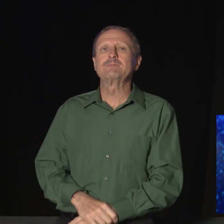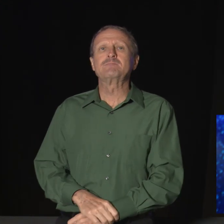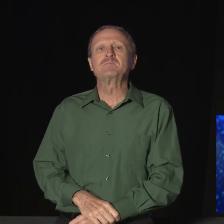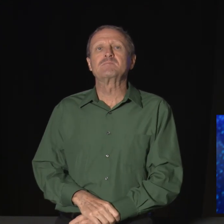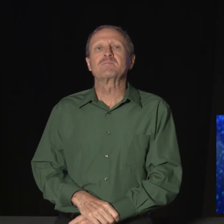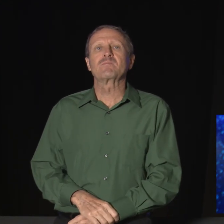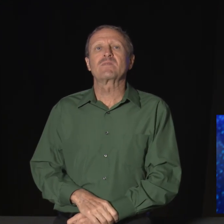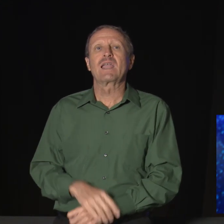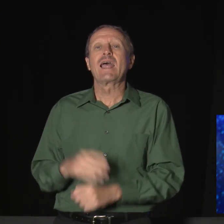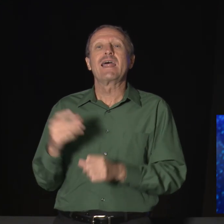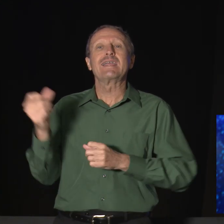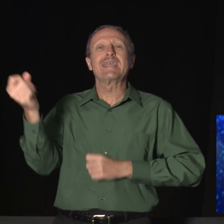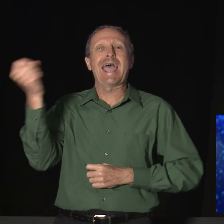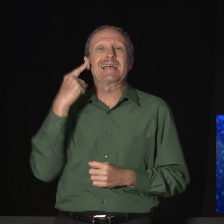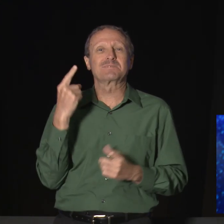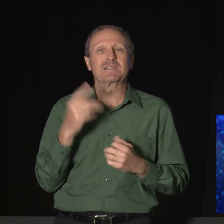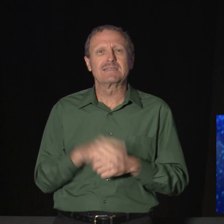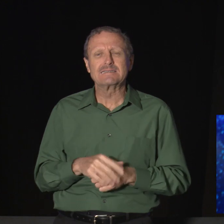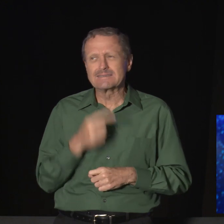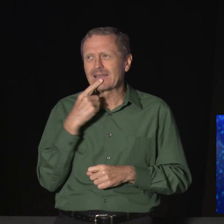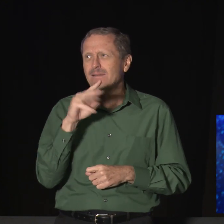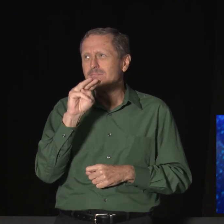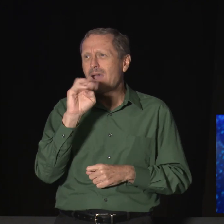And then he asked me a question. He said, Michael,